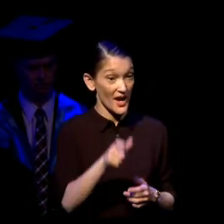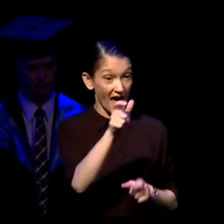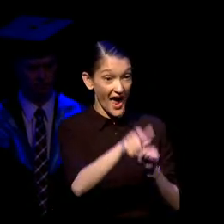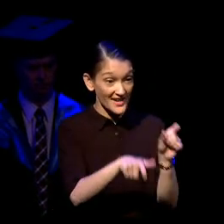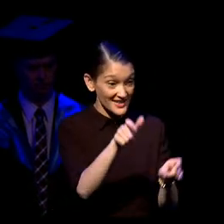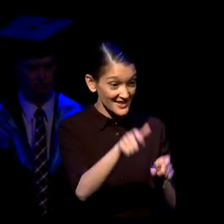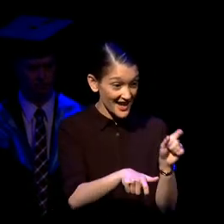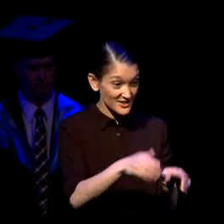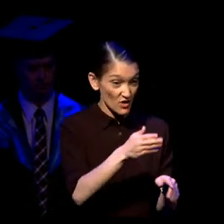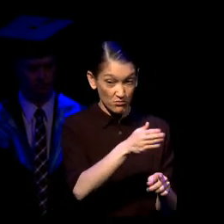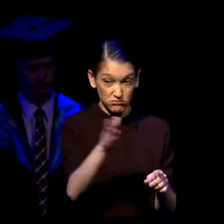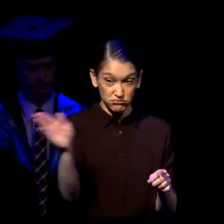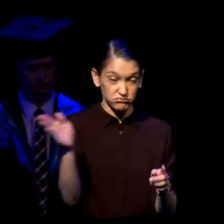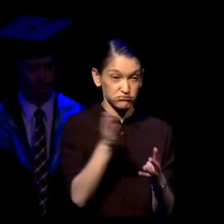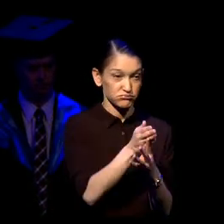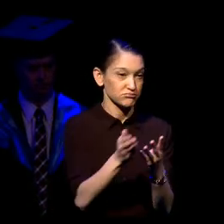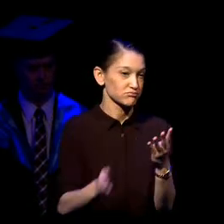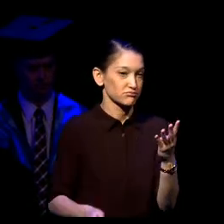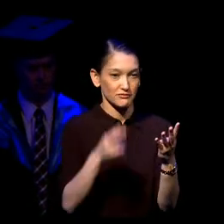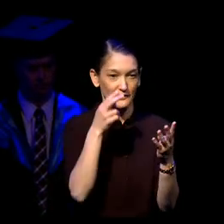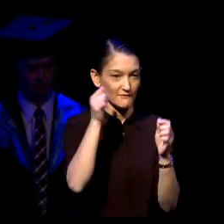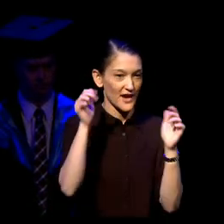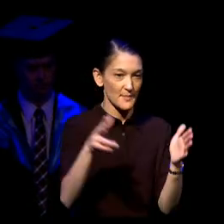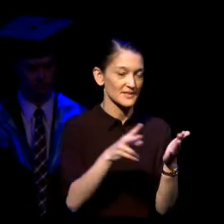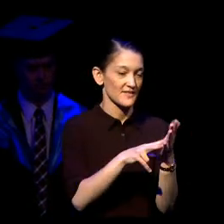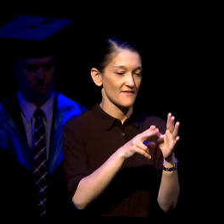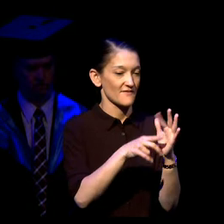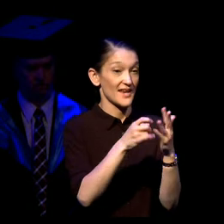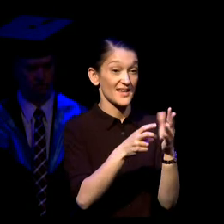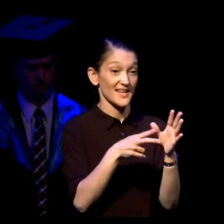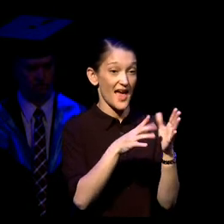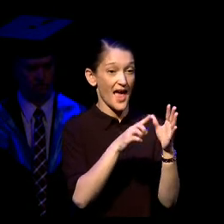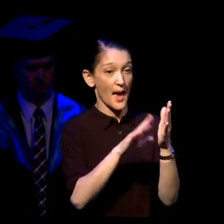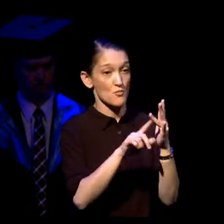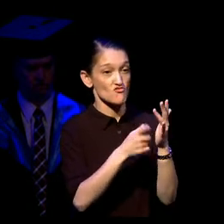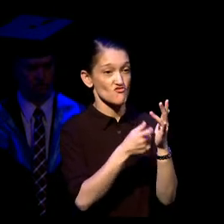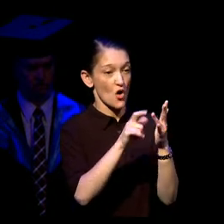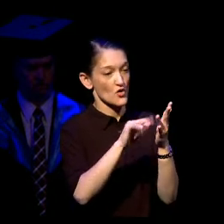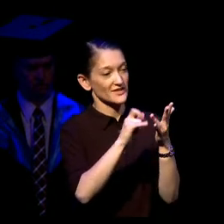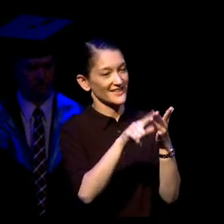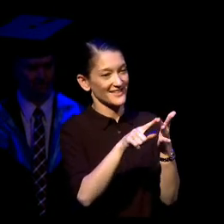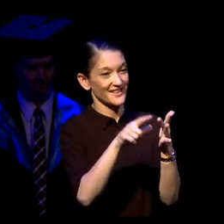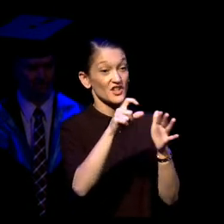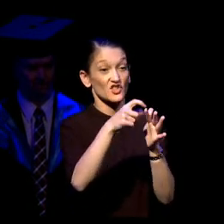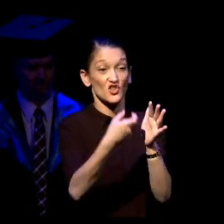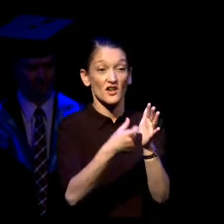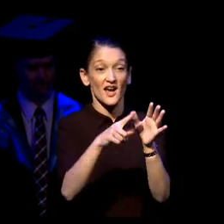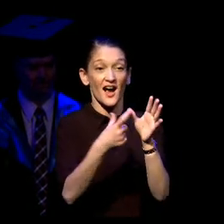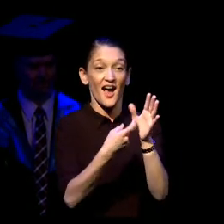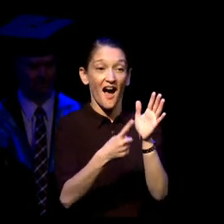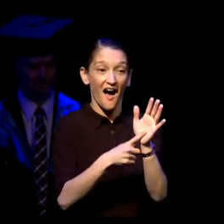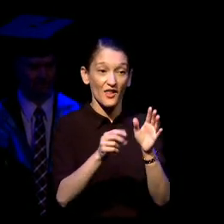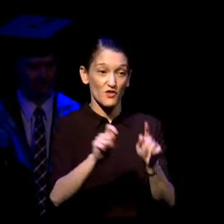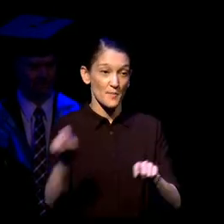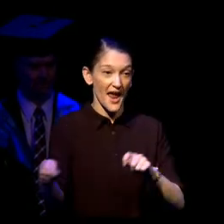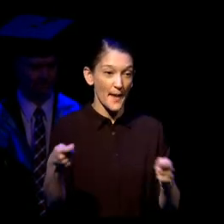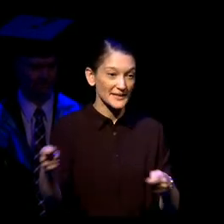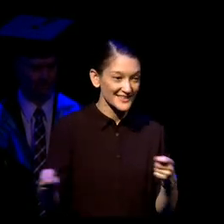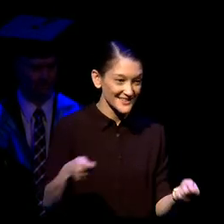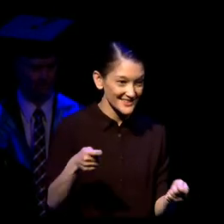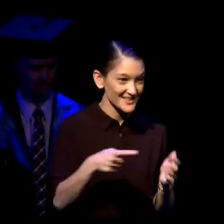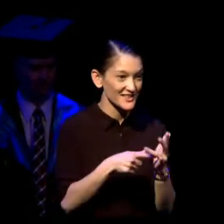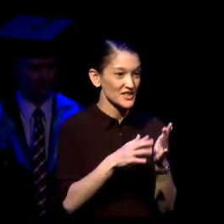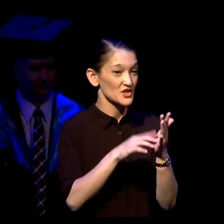Miriam Margolyes, Vanessa Amorosi, Dr. Carl from Neighbours, they needed the ratings, Toddy Goldsmith, The